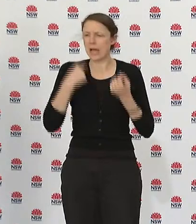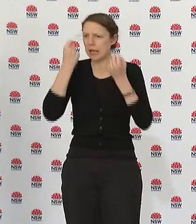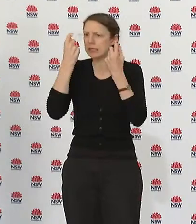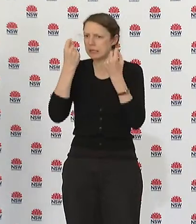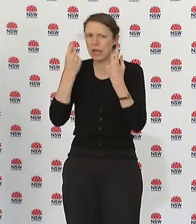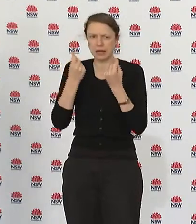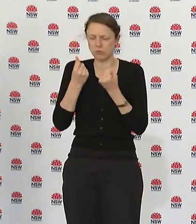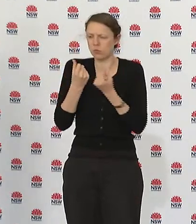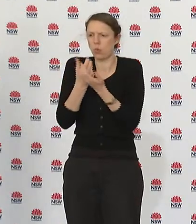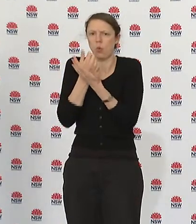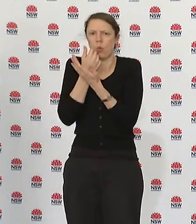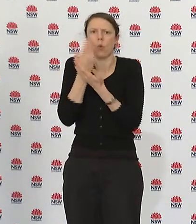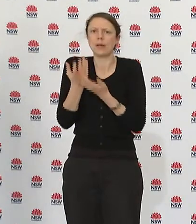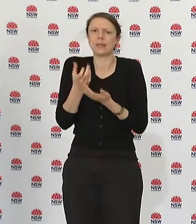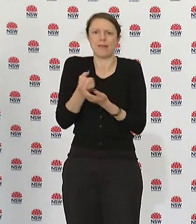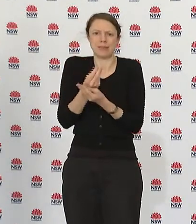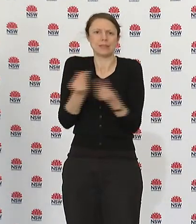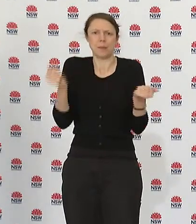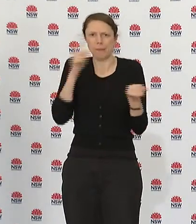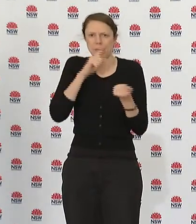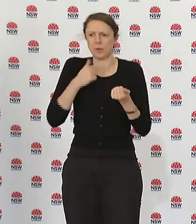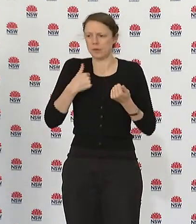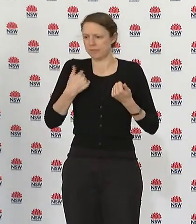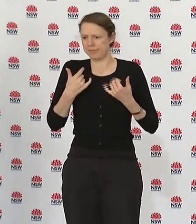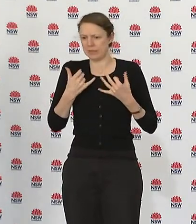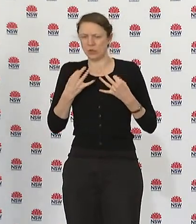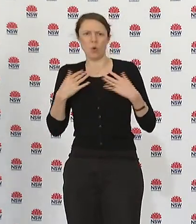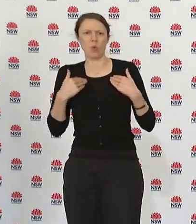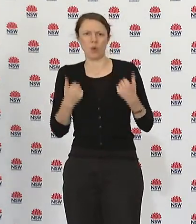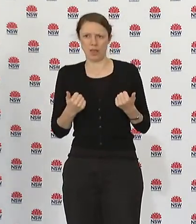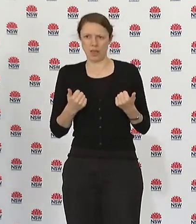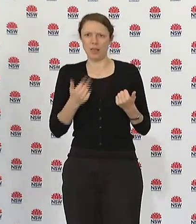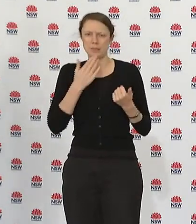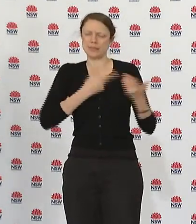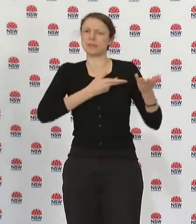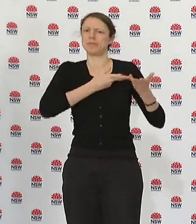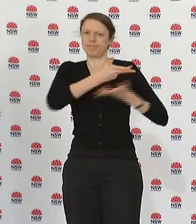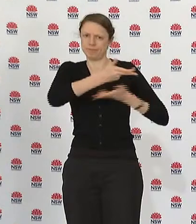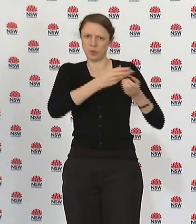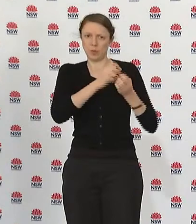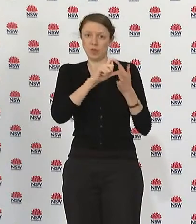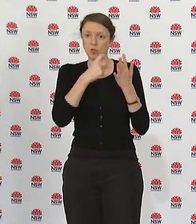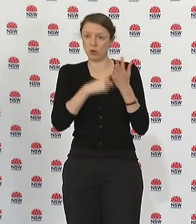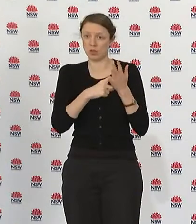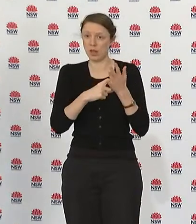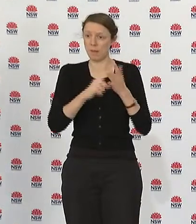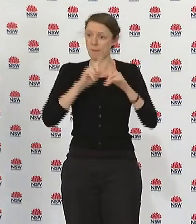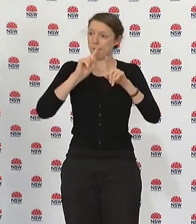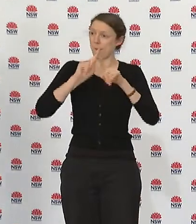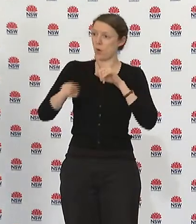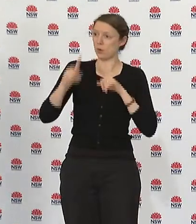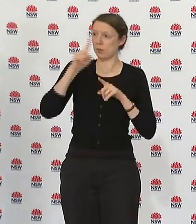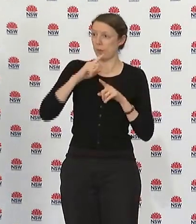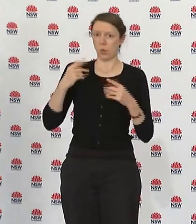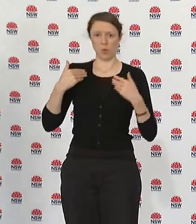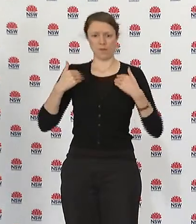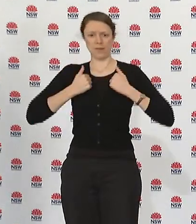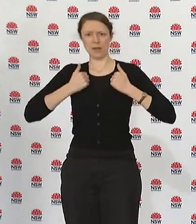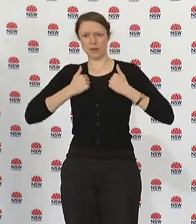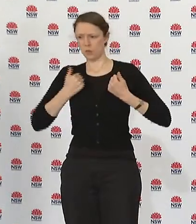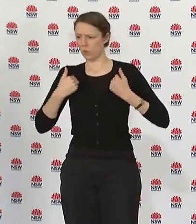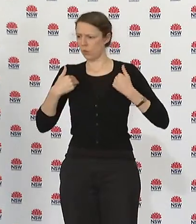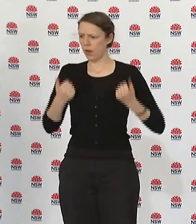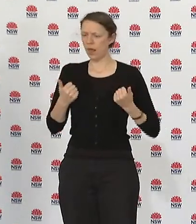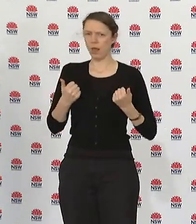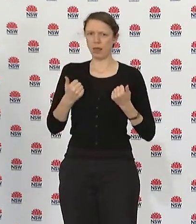situation. But for the vast majority who are healthy and want access and want to keep themselves and their families safe, please come forward and get vaccinated.